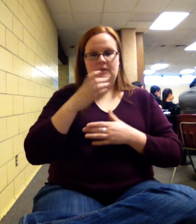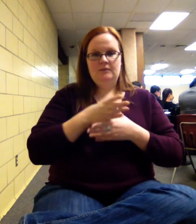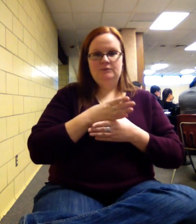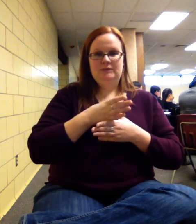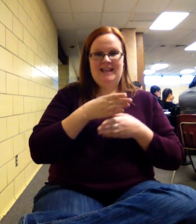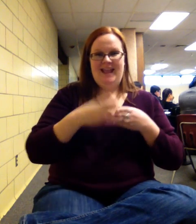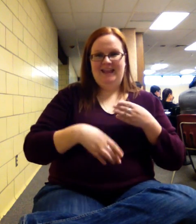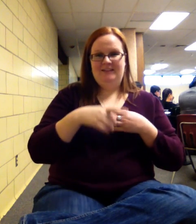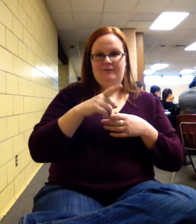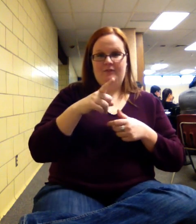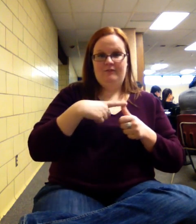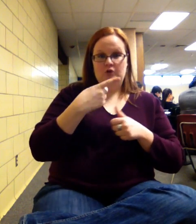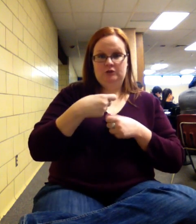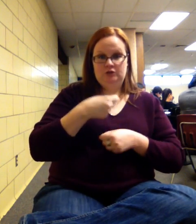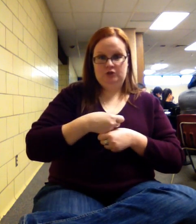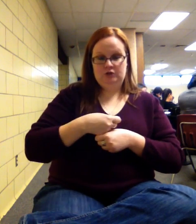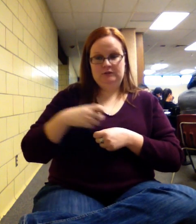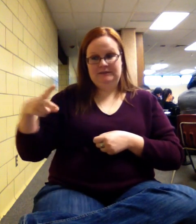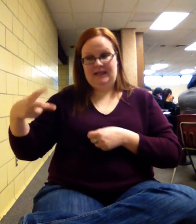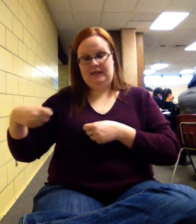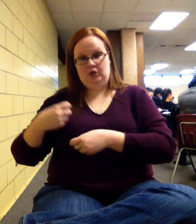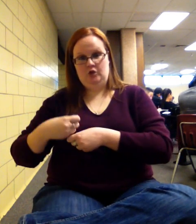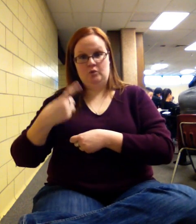and the end of year 2, so 1 period of earning 6%.